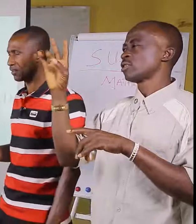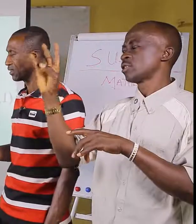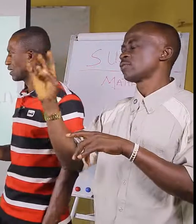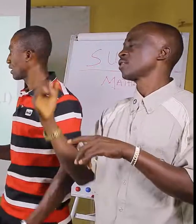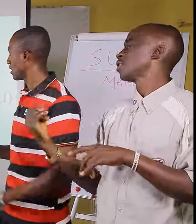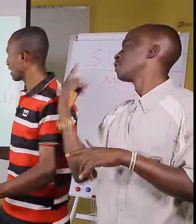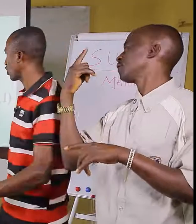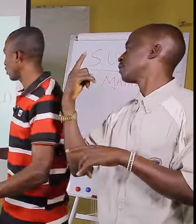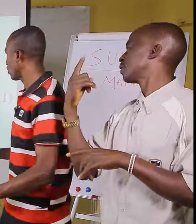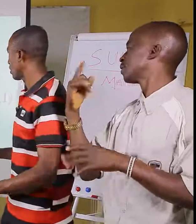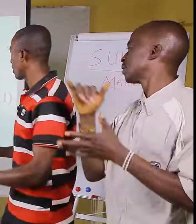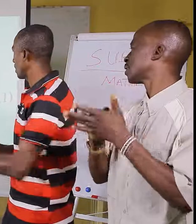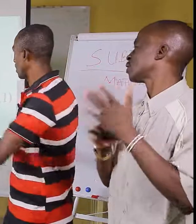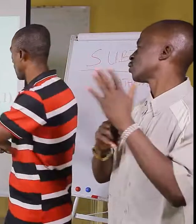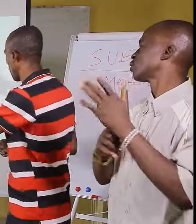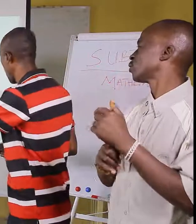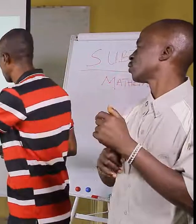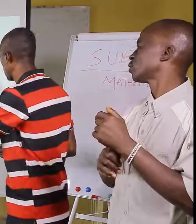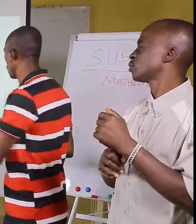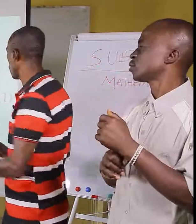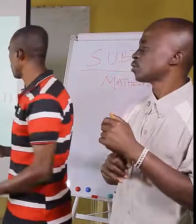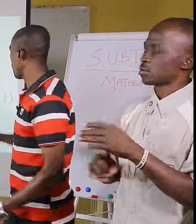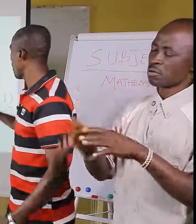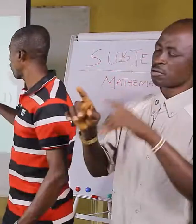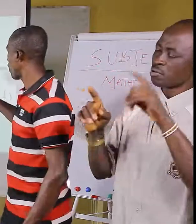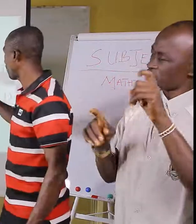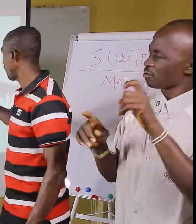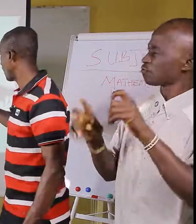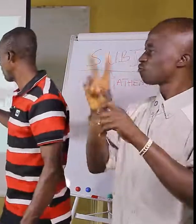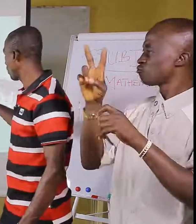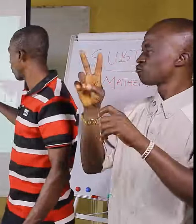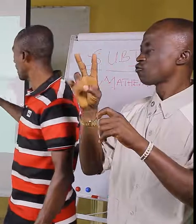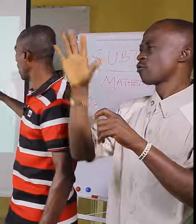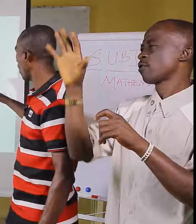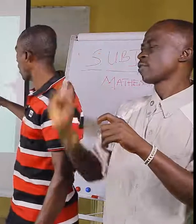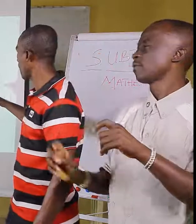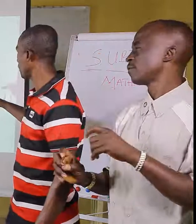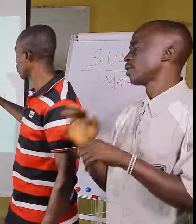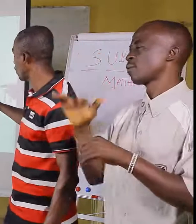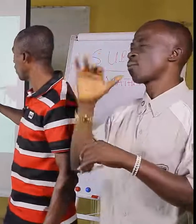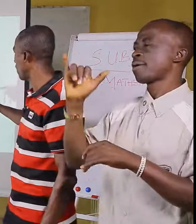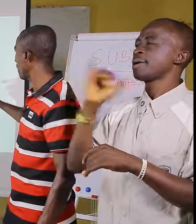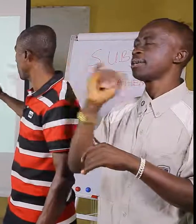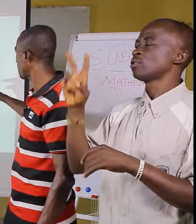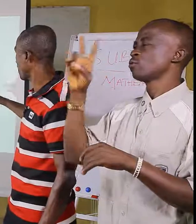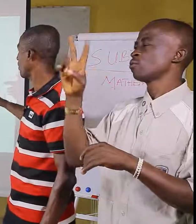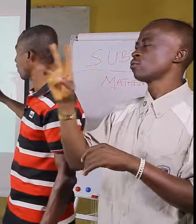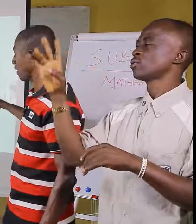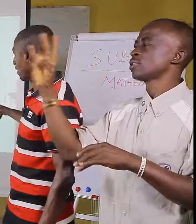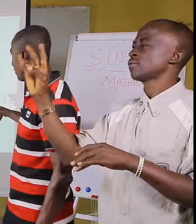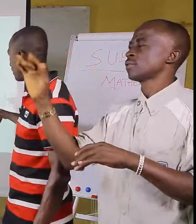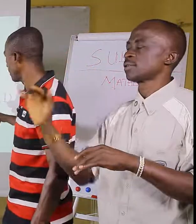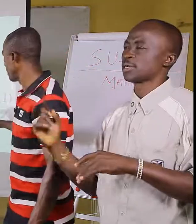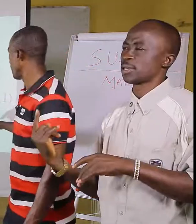11. That shows x is 2 whole number 5 over 11, well, our y is 2 whole number 7